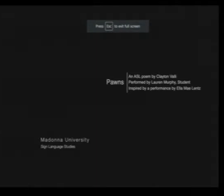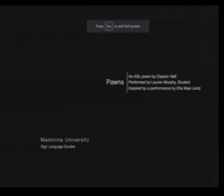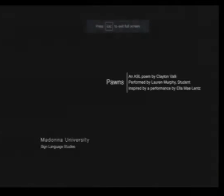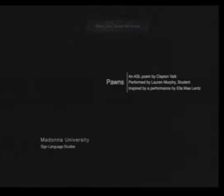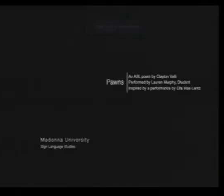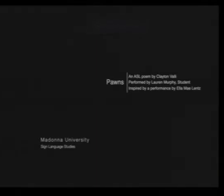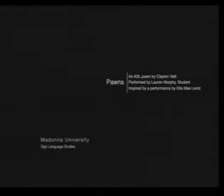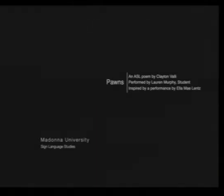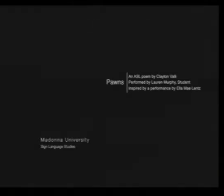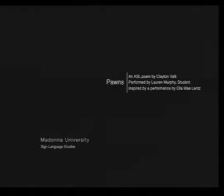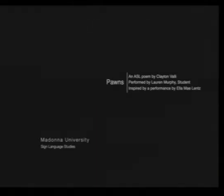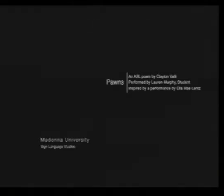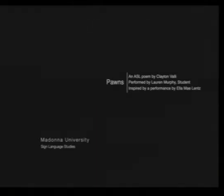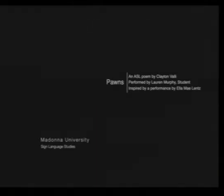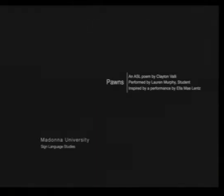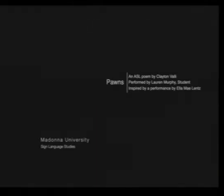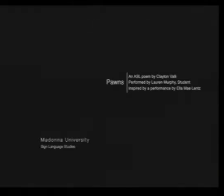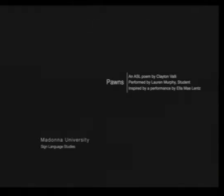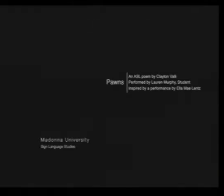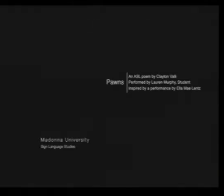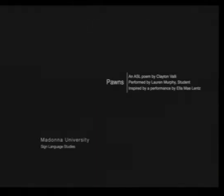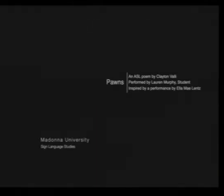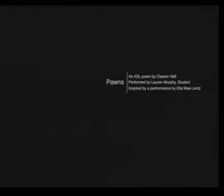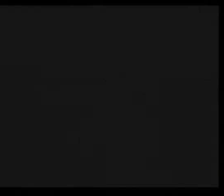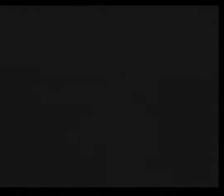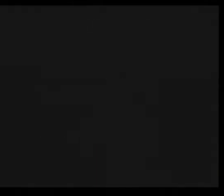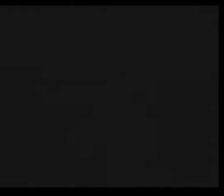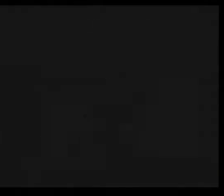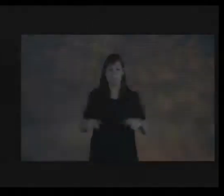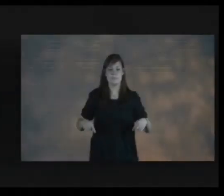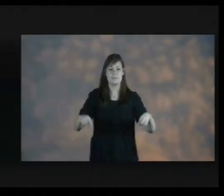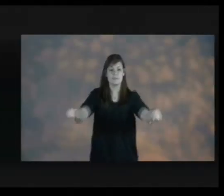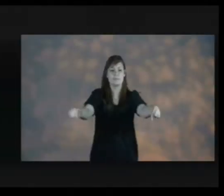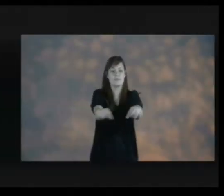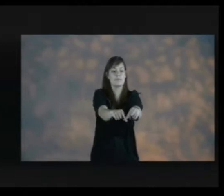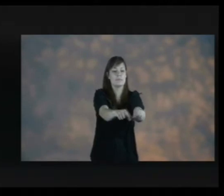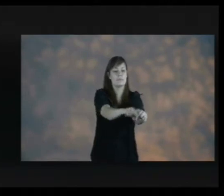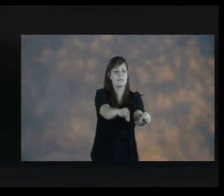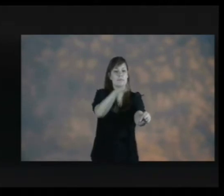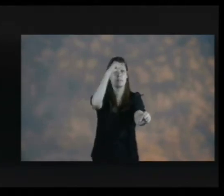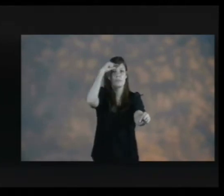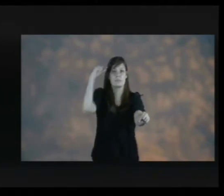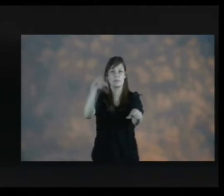you know. Something. Okay. But it's by LMA Lintz, who is a deaf poet.